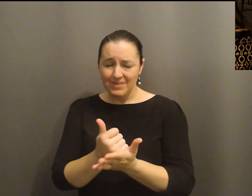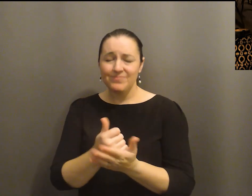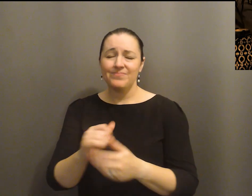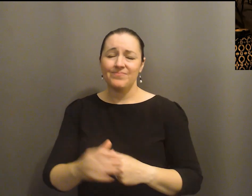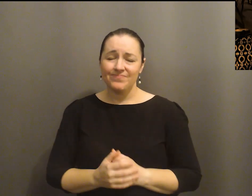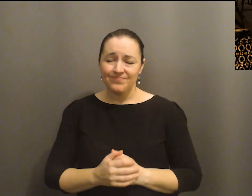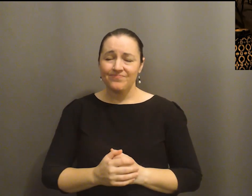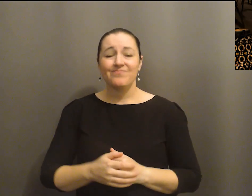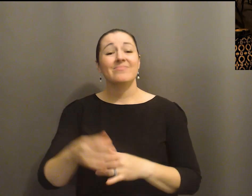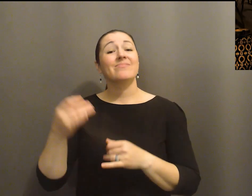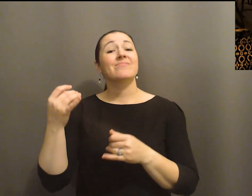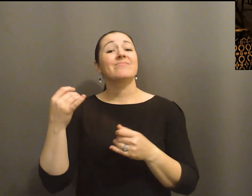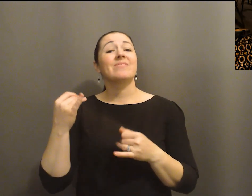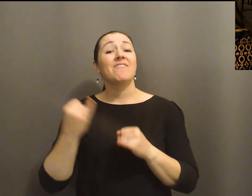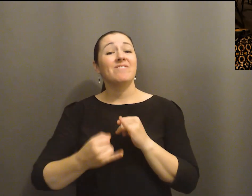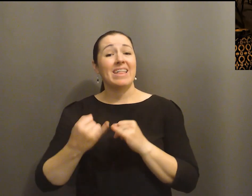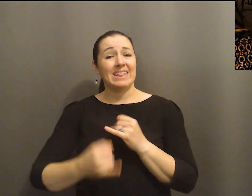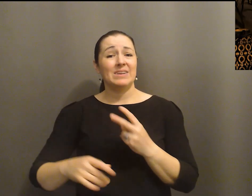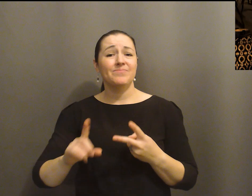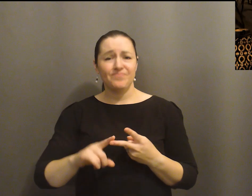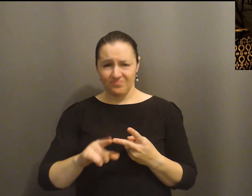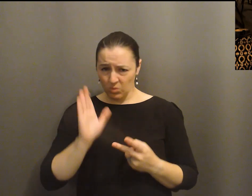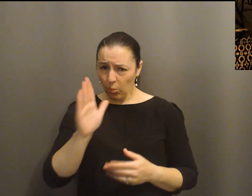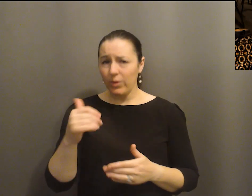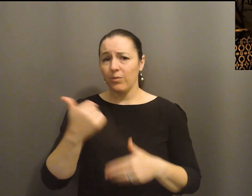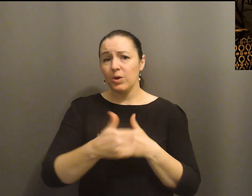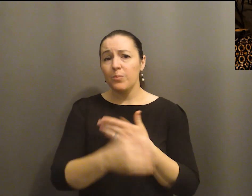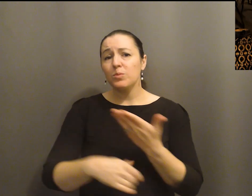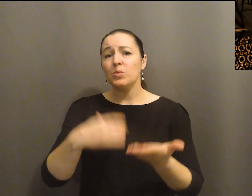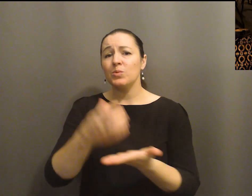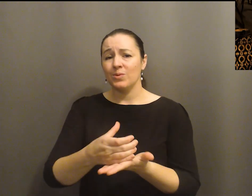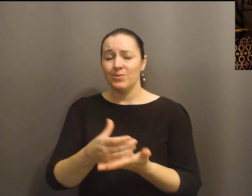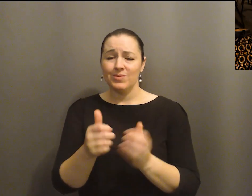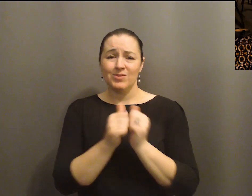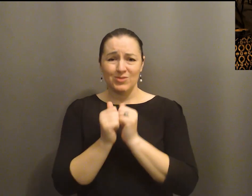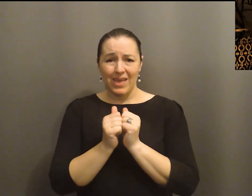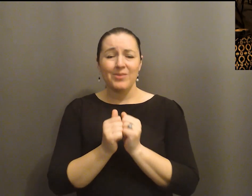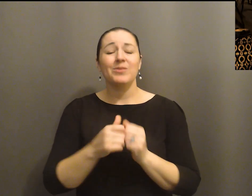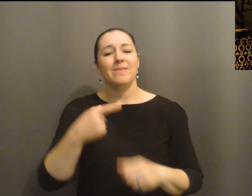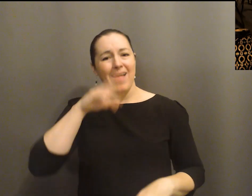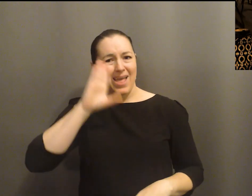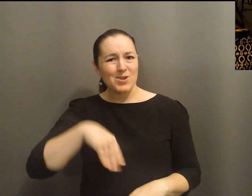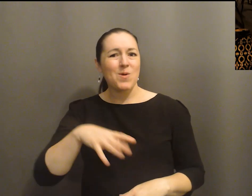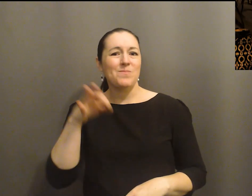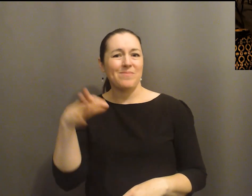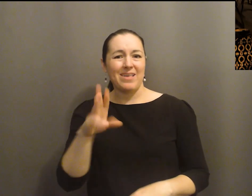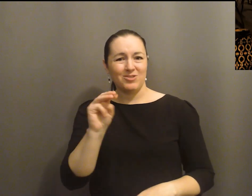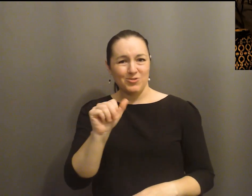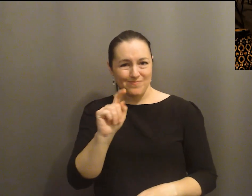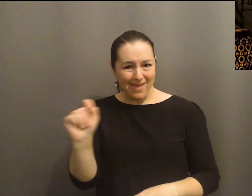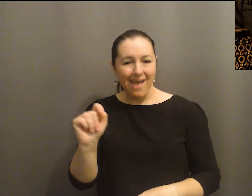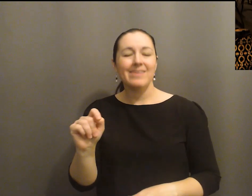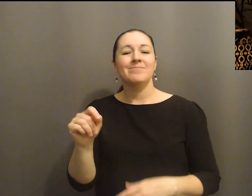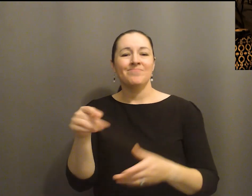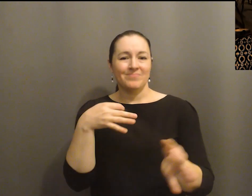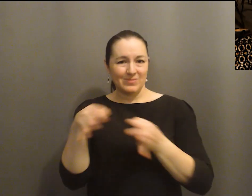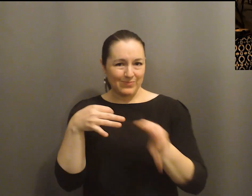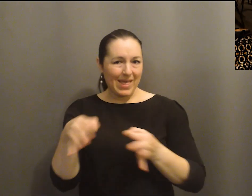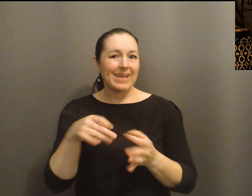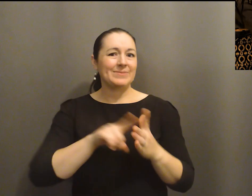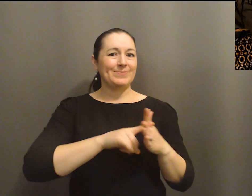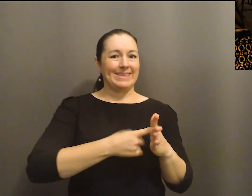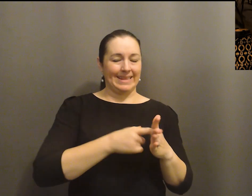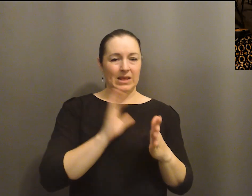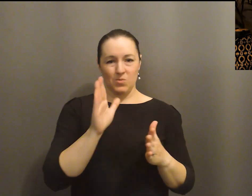Amen Amen And then finally today We're going to receive Communion together I know Pastor Matt Told you in the beginning That we would take communion So hopefully you